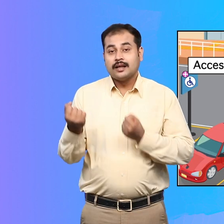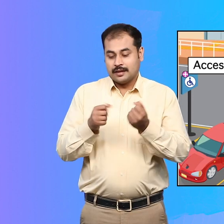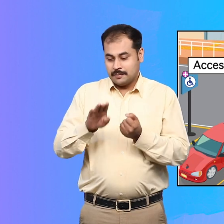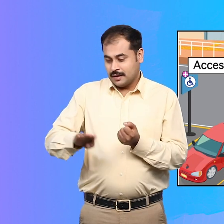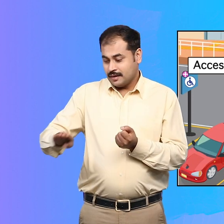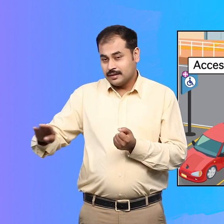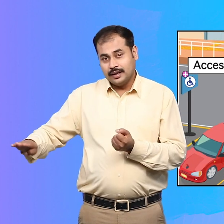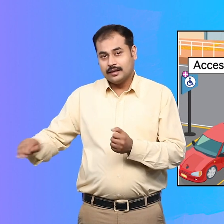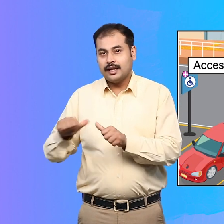Accessible parking.